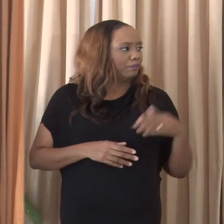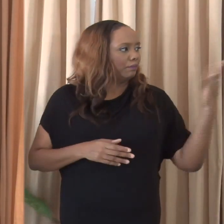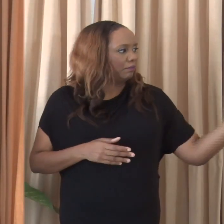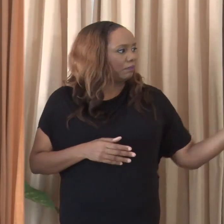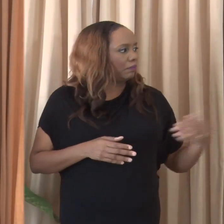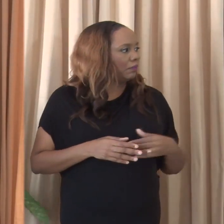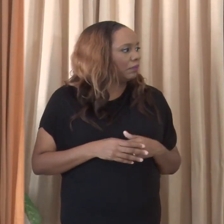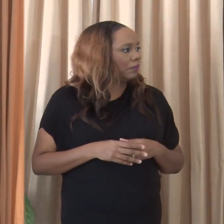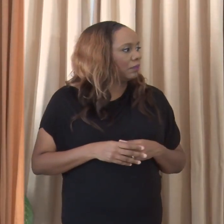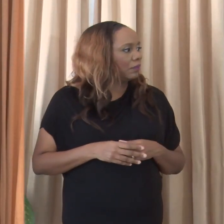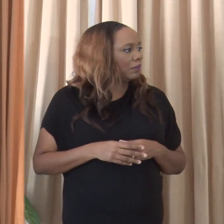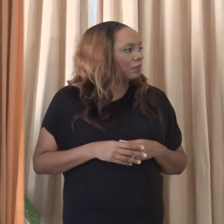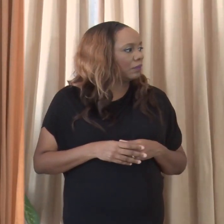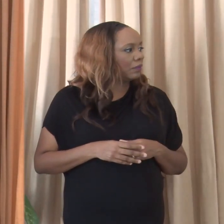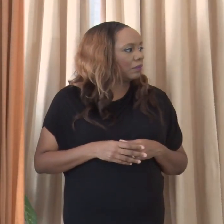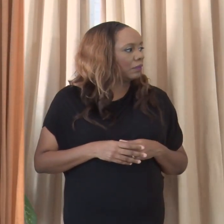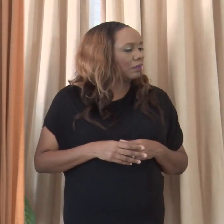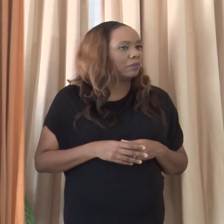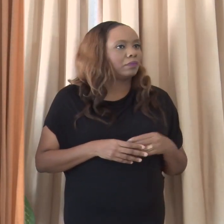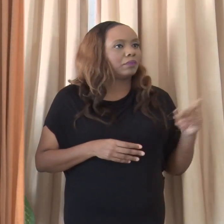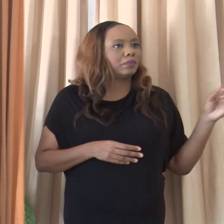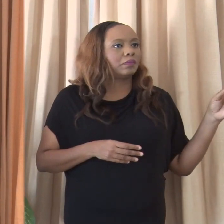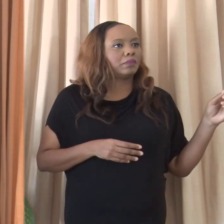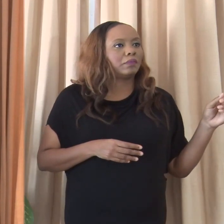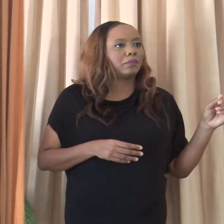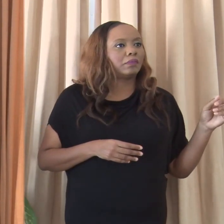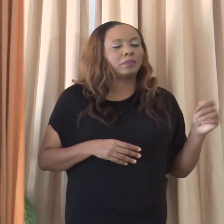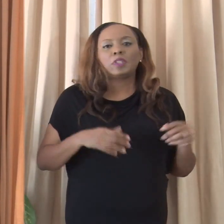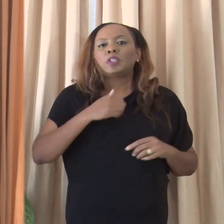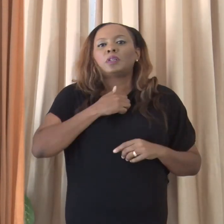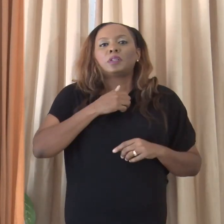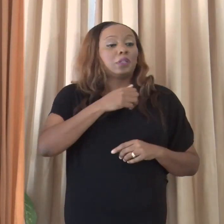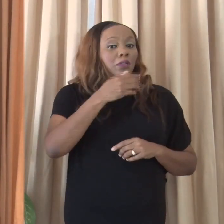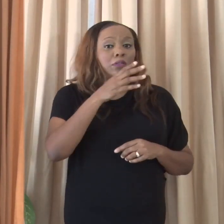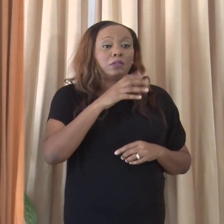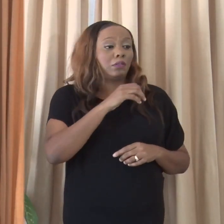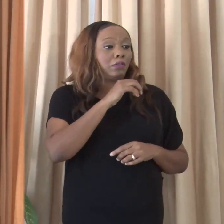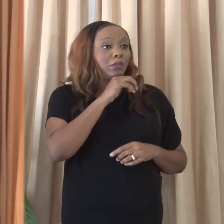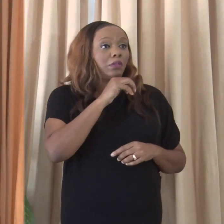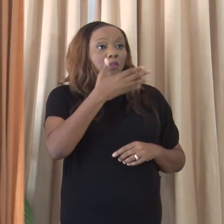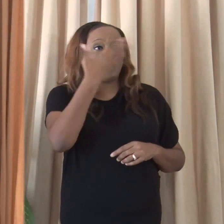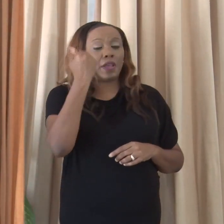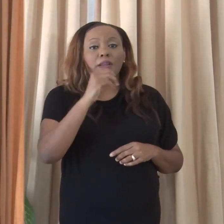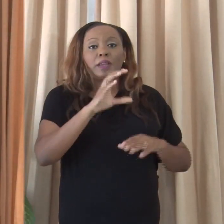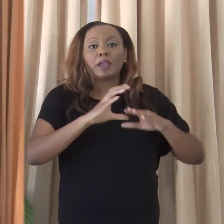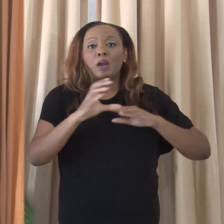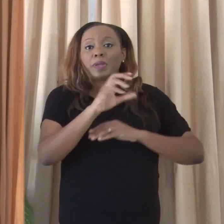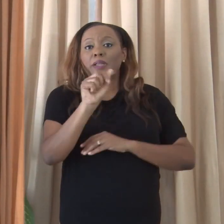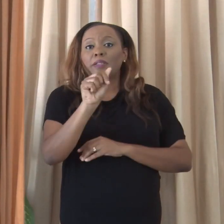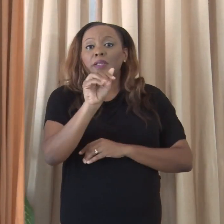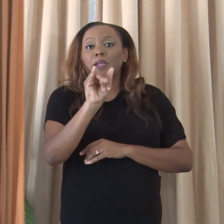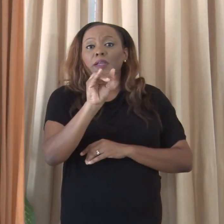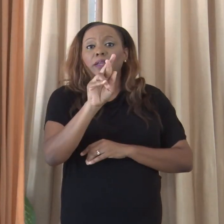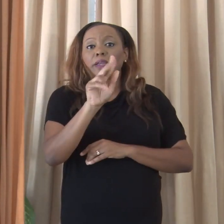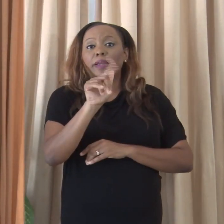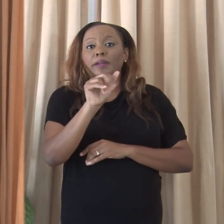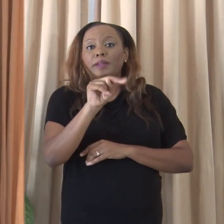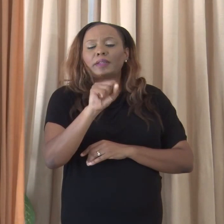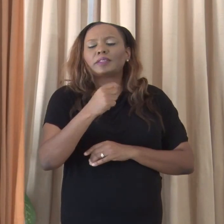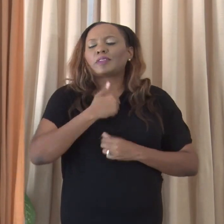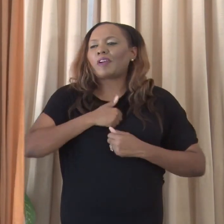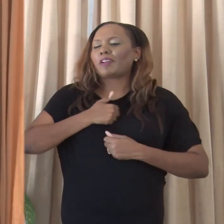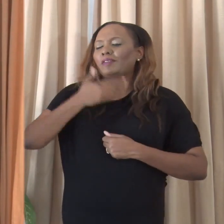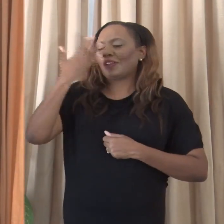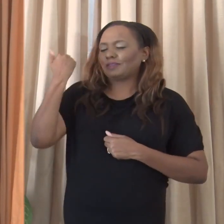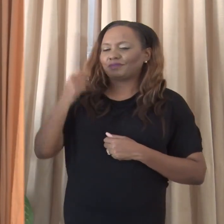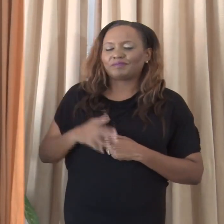You didn't mention Caribbean Airlines. What is the I beg your pardon. Sorry. Yes, Caribbean Airlines. And again, that is one where, again,